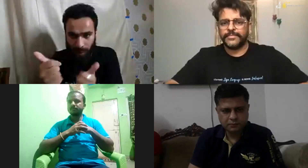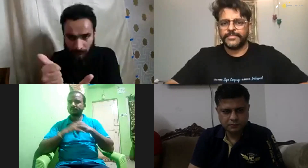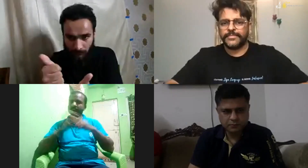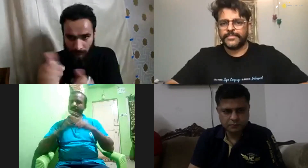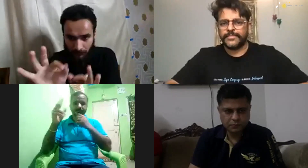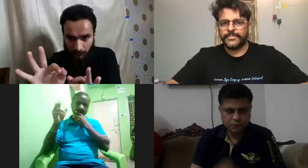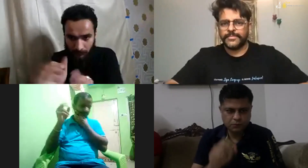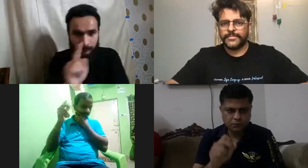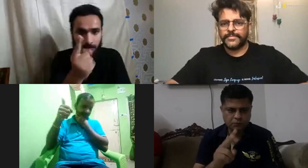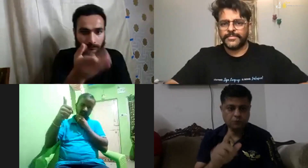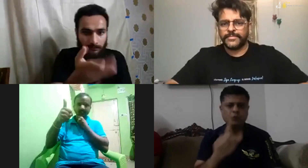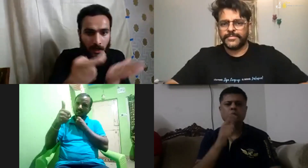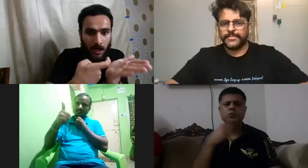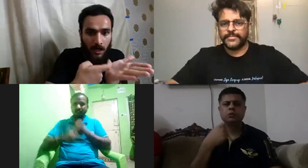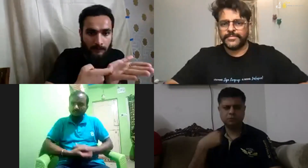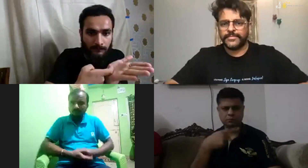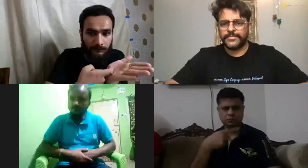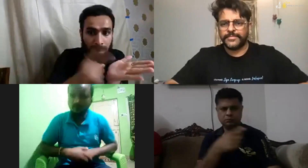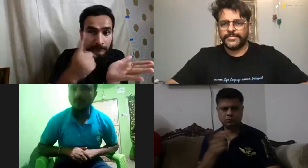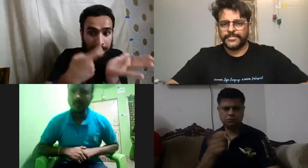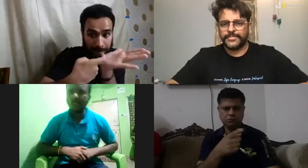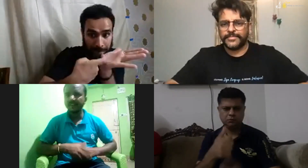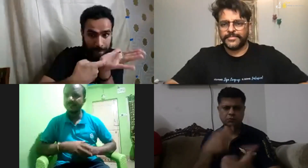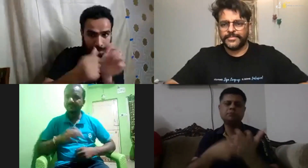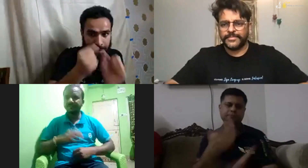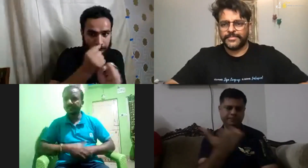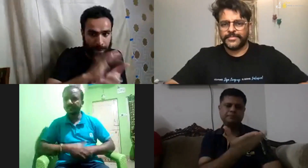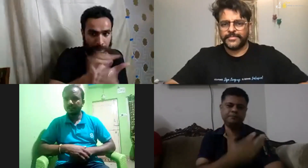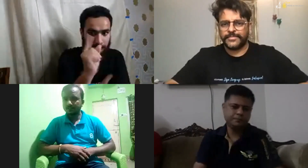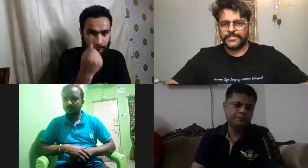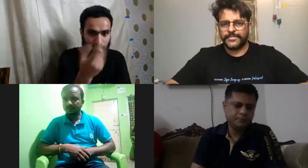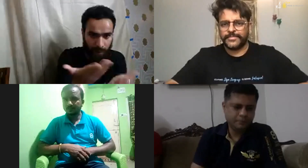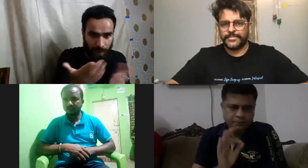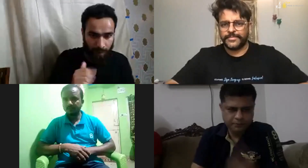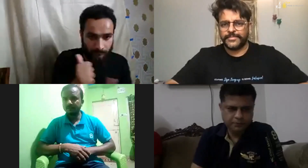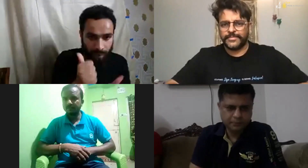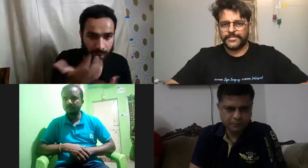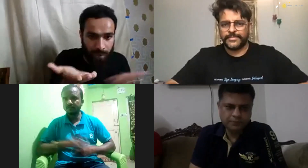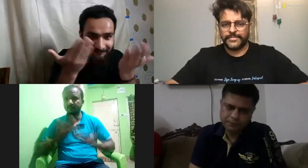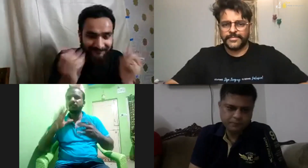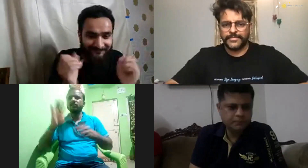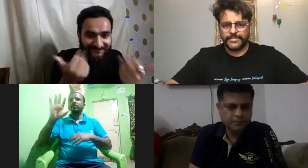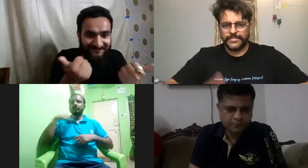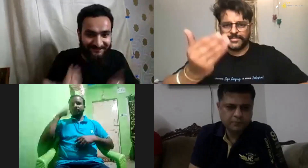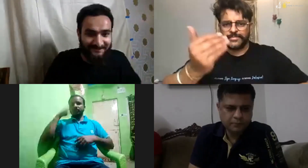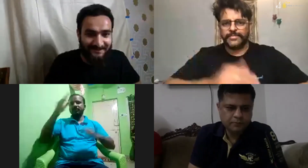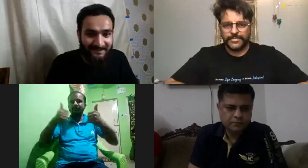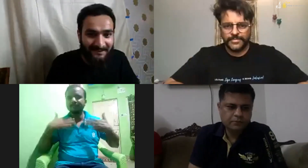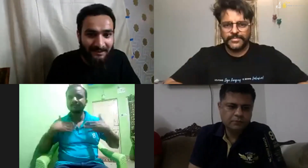business. So we will start with that. Okay. First, let's hear from Manisha.